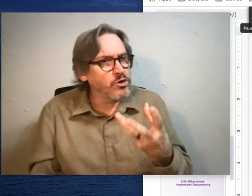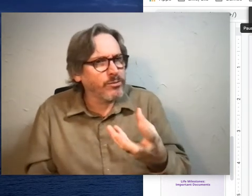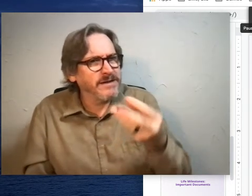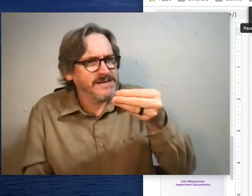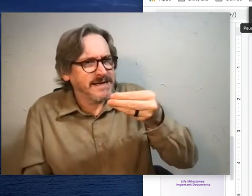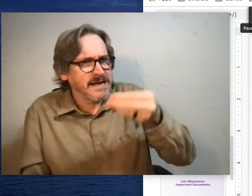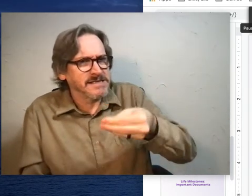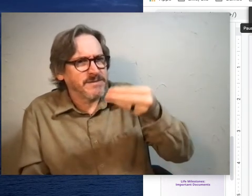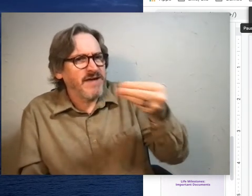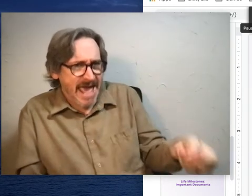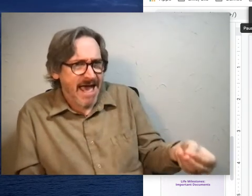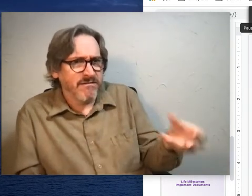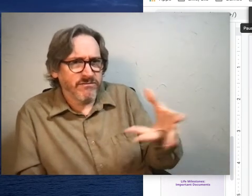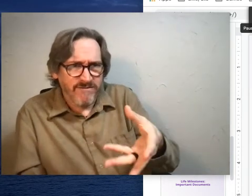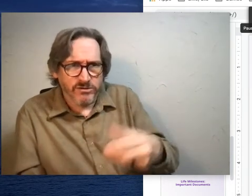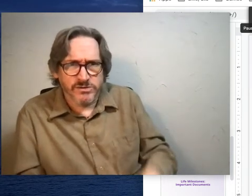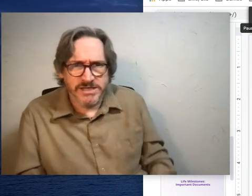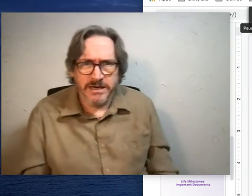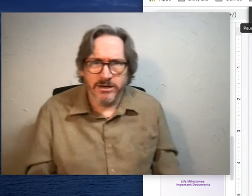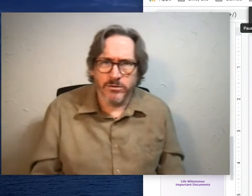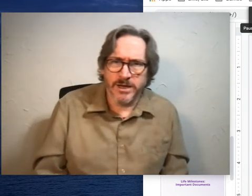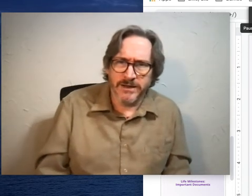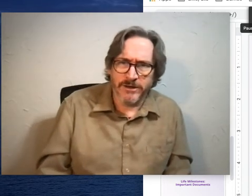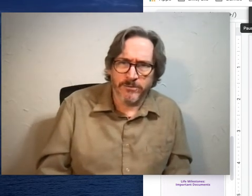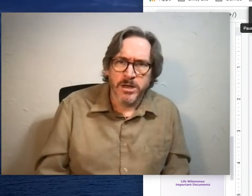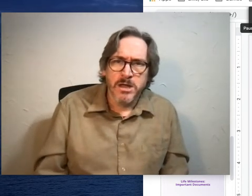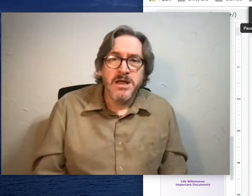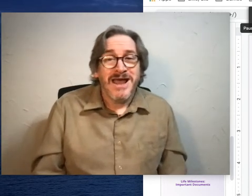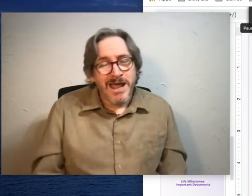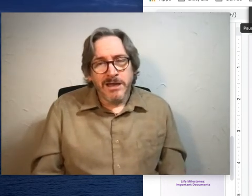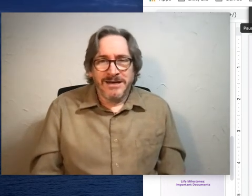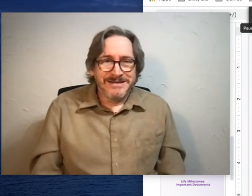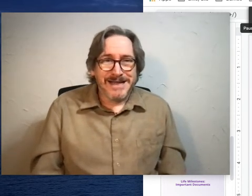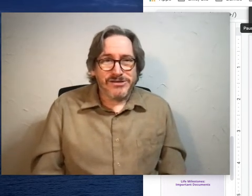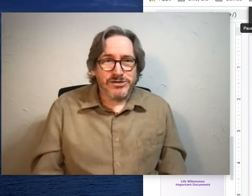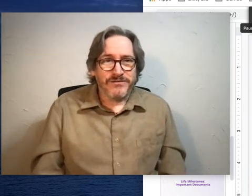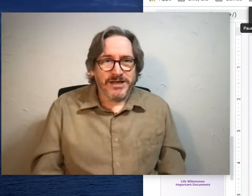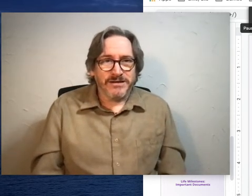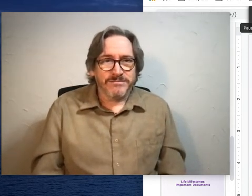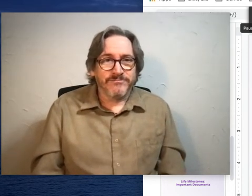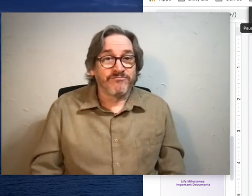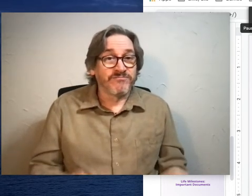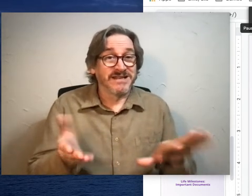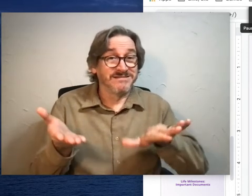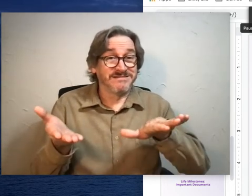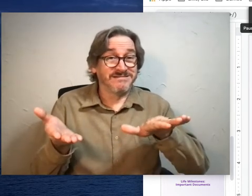So incorporating this concept of have, I've also seen in there. Death certificate.